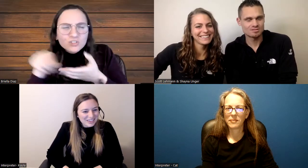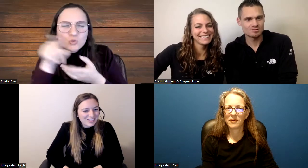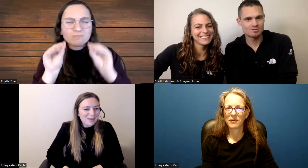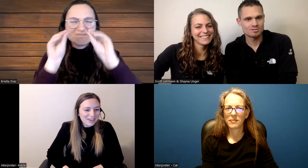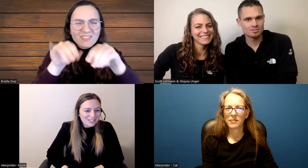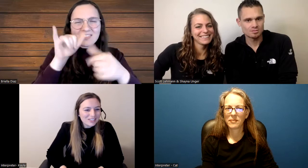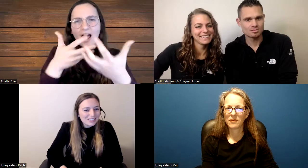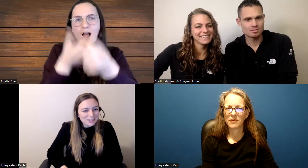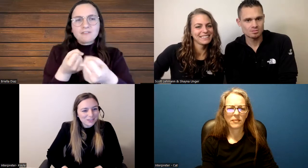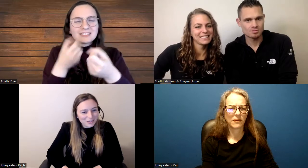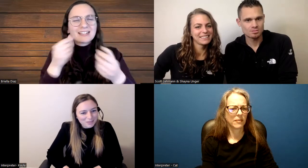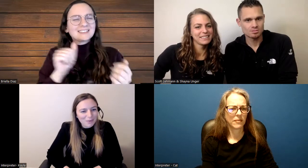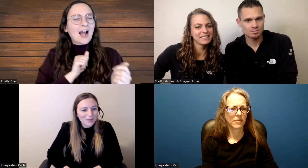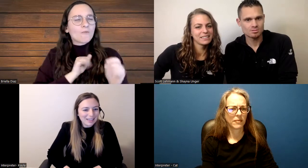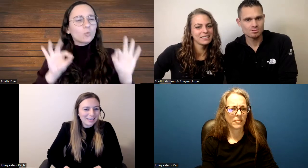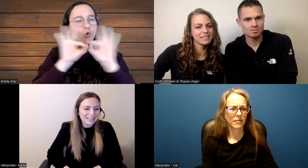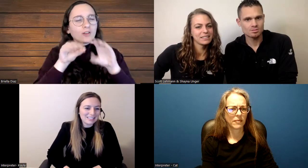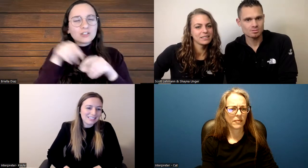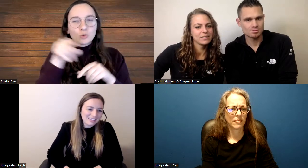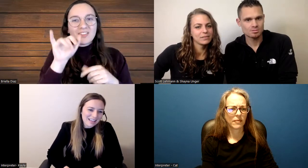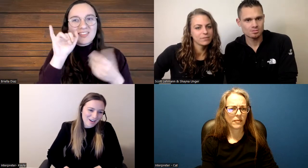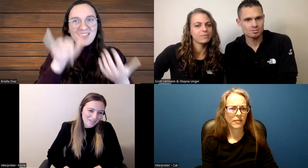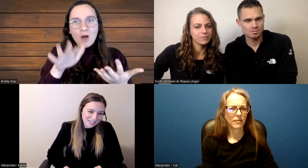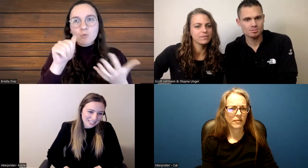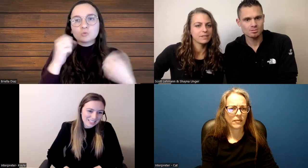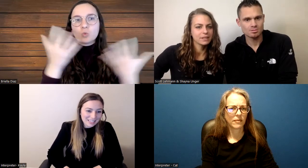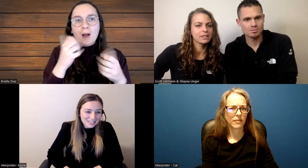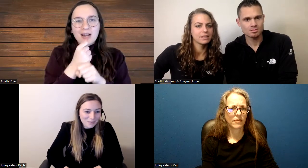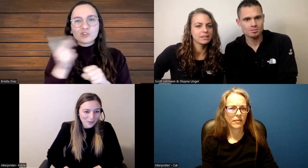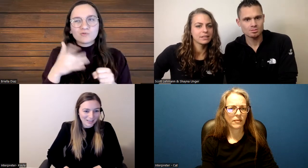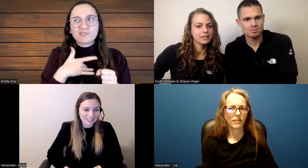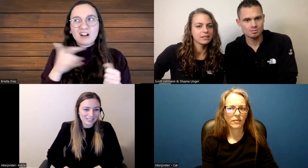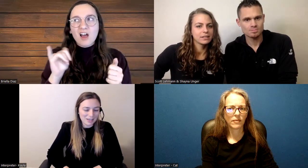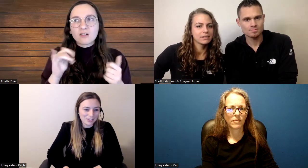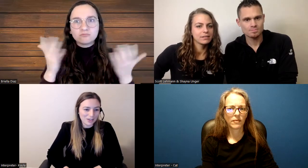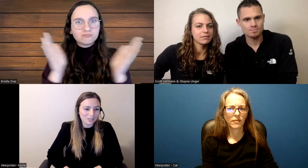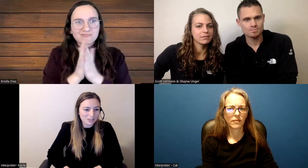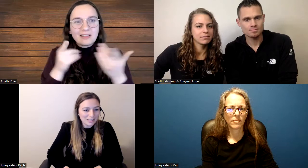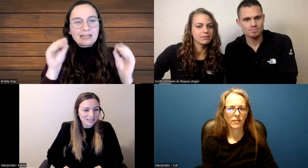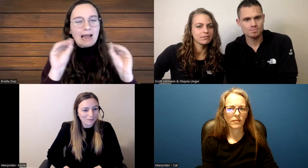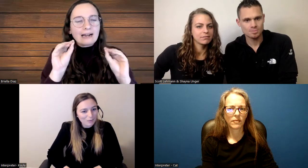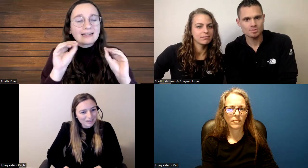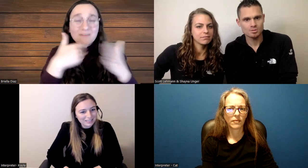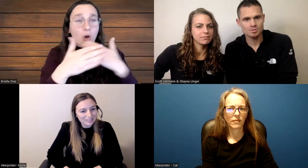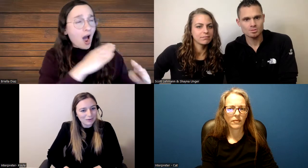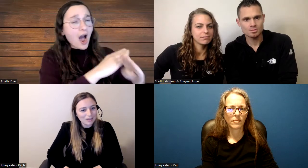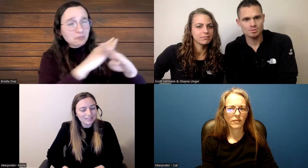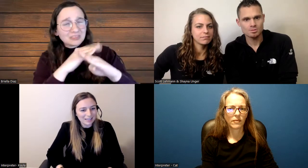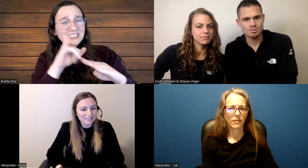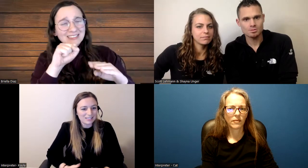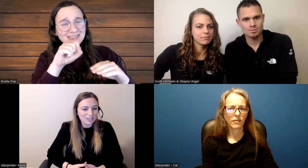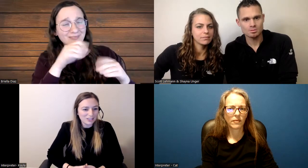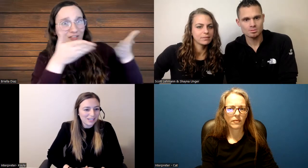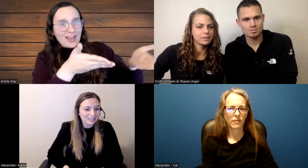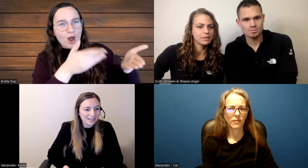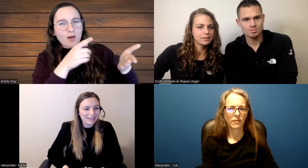because you guys are parents, you need to make sure that you're supporting and instilling that confidence. It is important to make sure that we're doing that. We want the